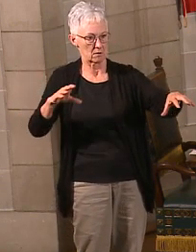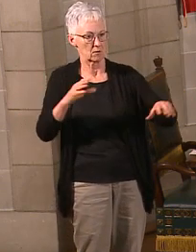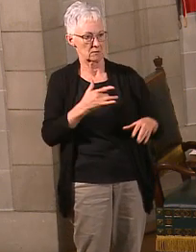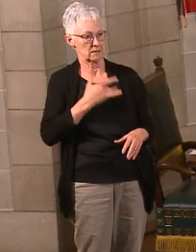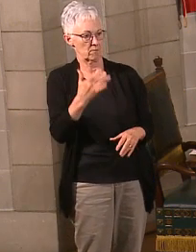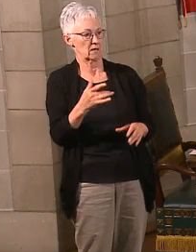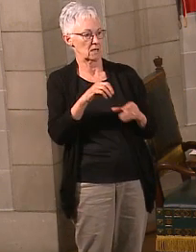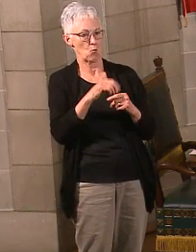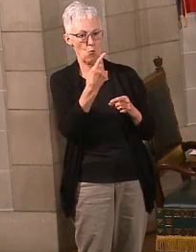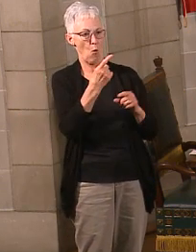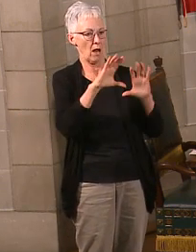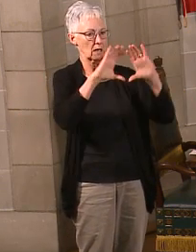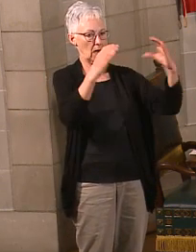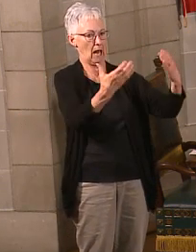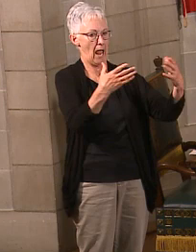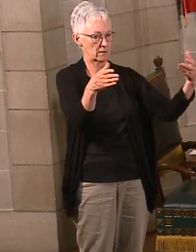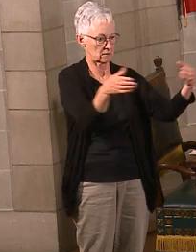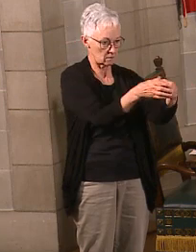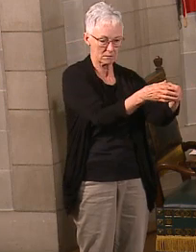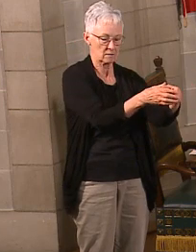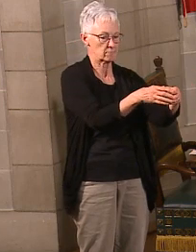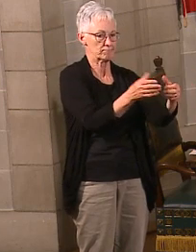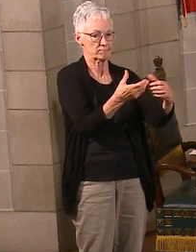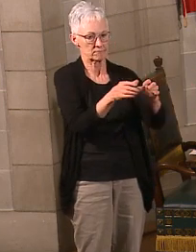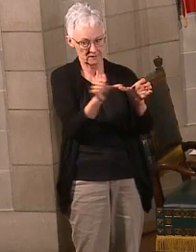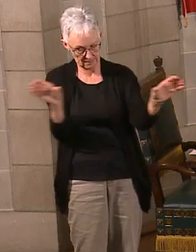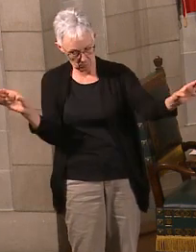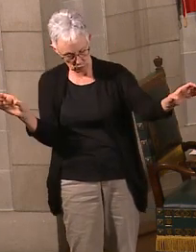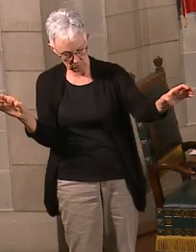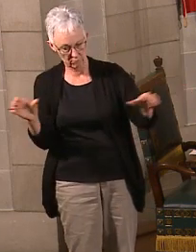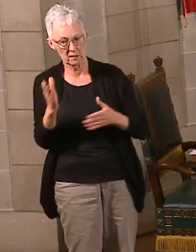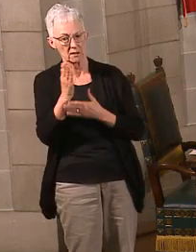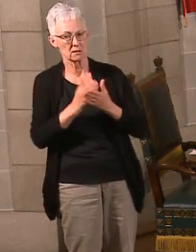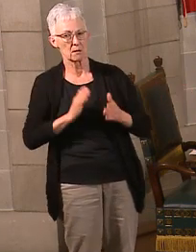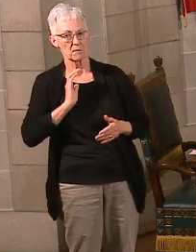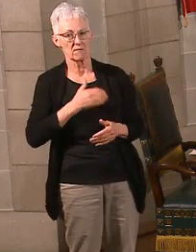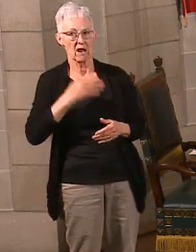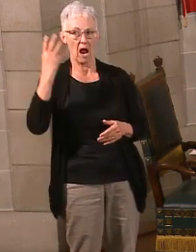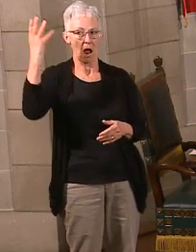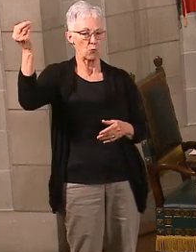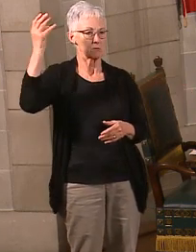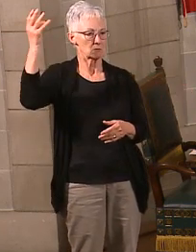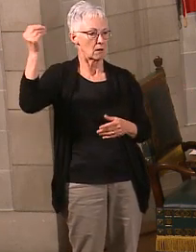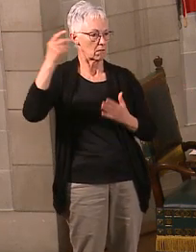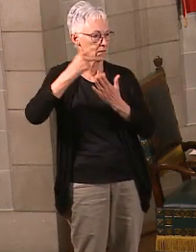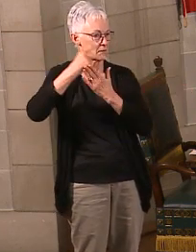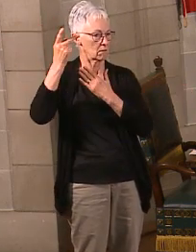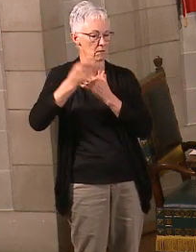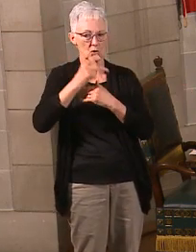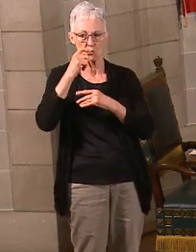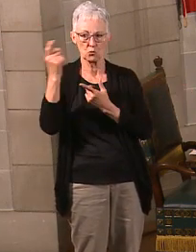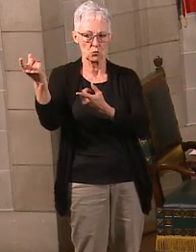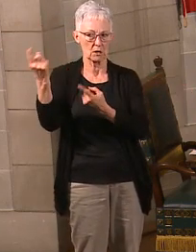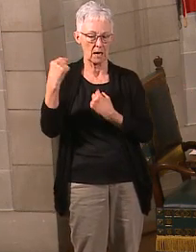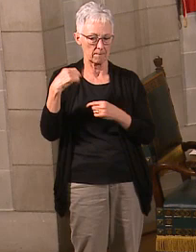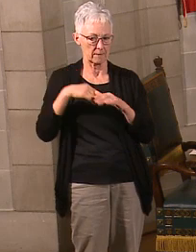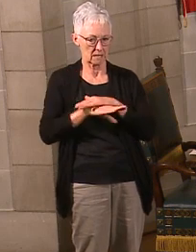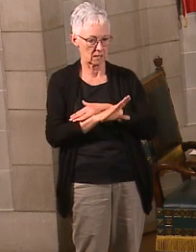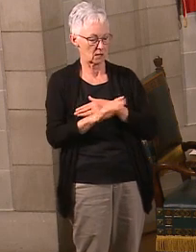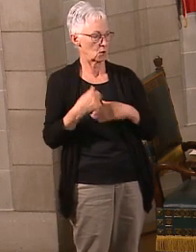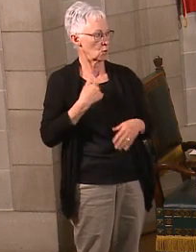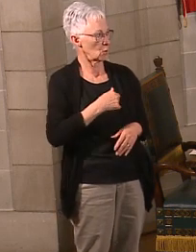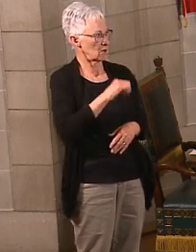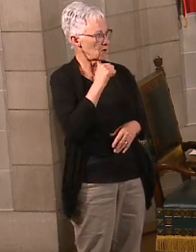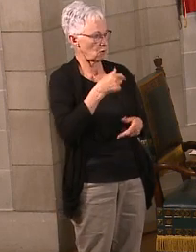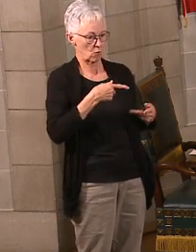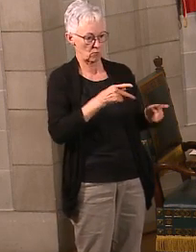approaches. Some of our outside providers, our volunteer programs are a good example. We stopped allowing in the volunteers at the